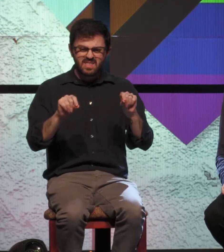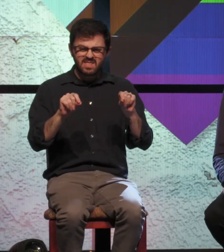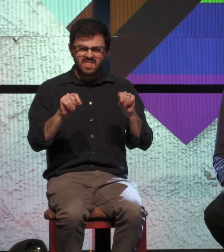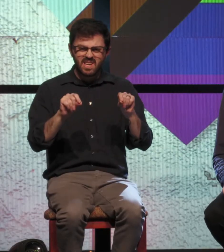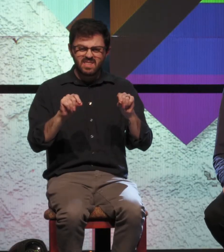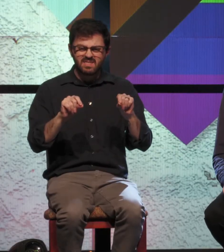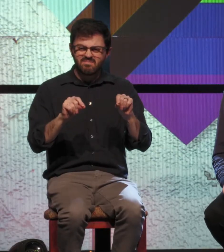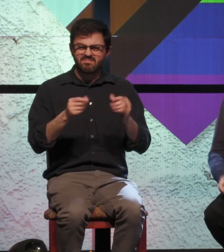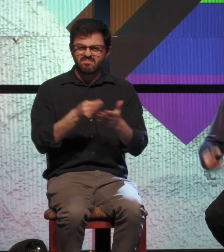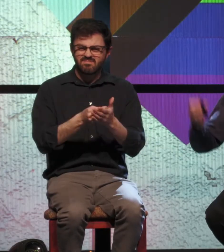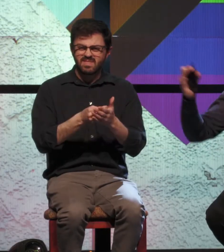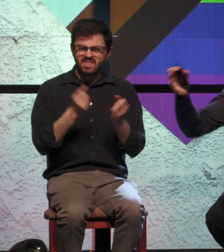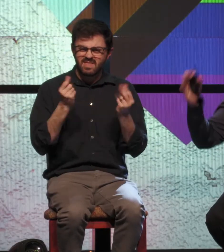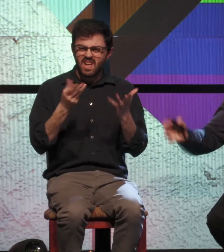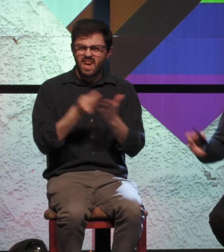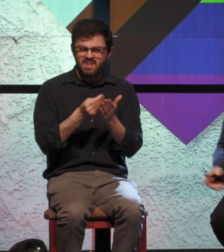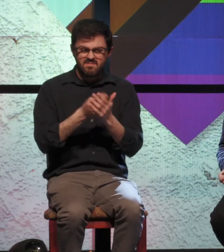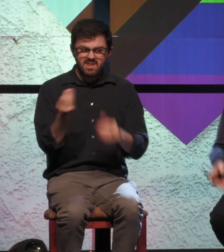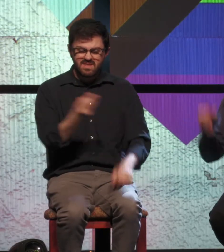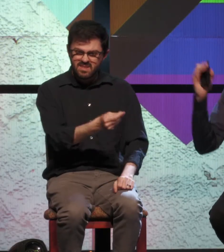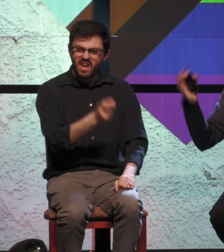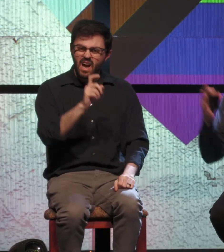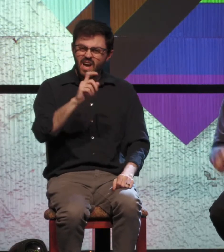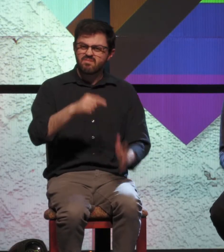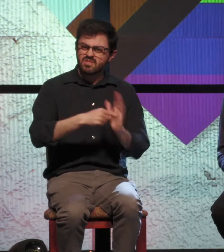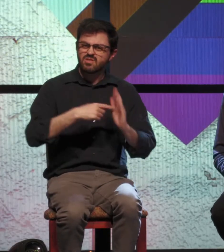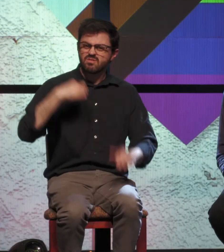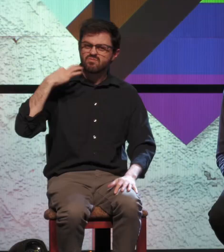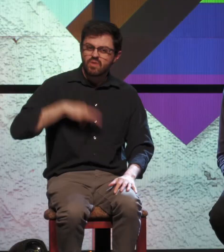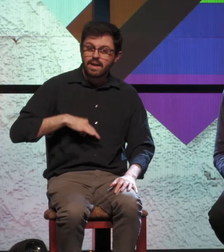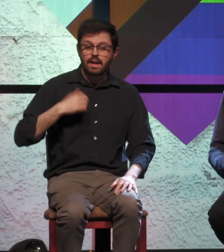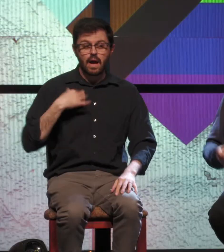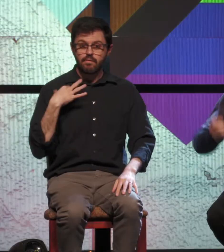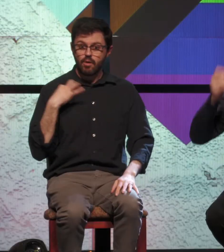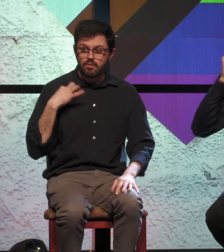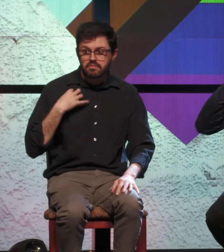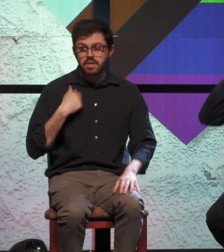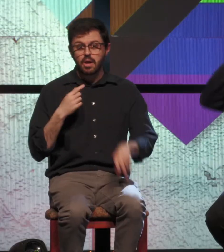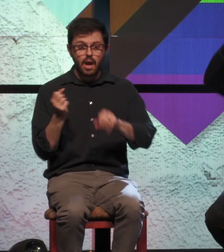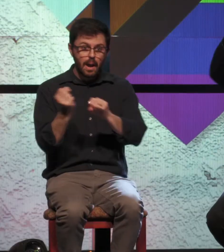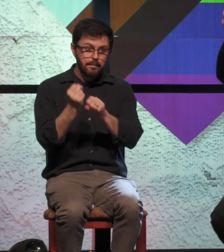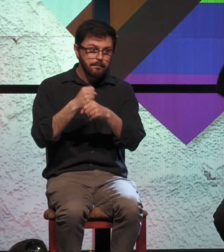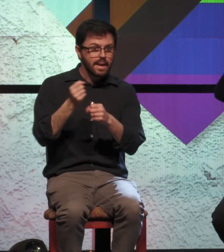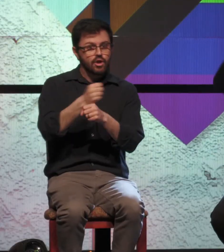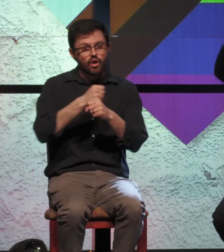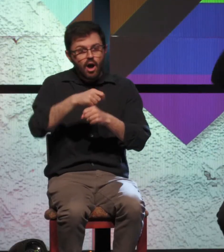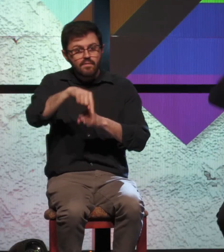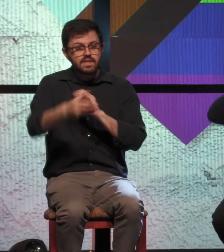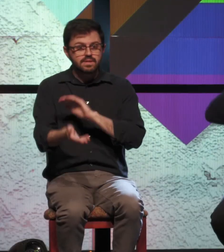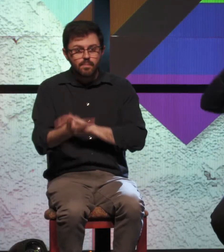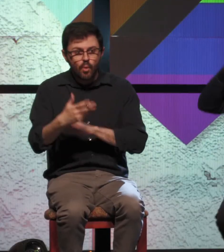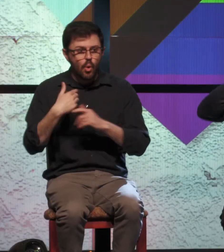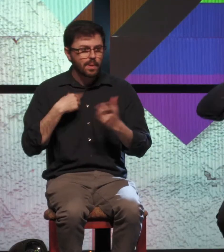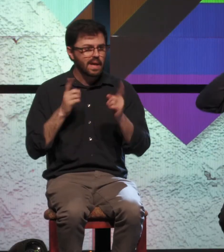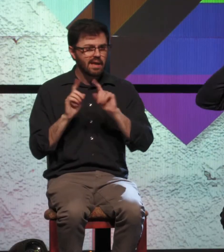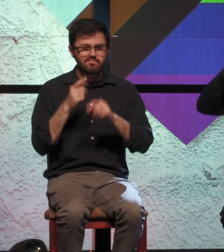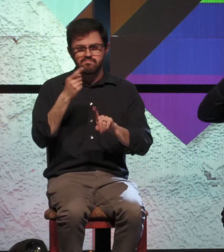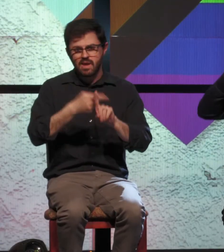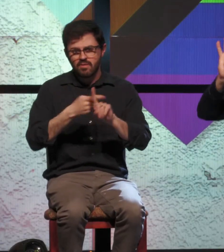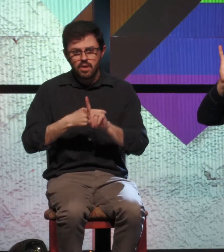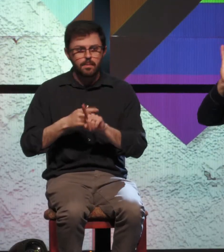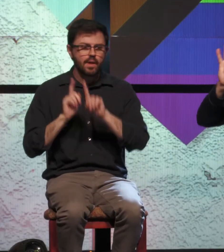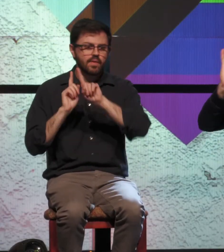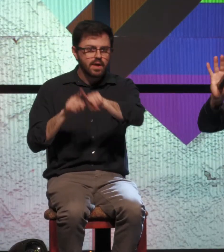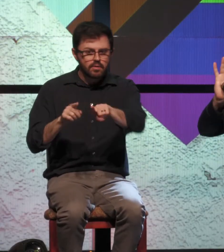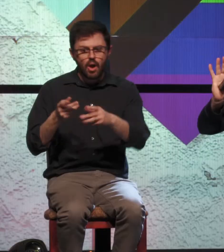that. Like, I volunteered. I made the coffee this morning. I spend once a month with the kids.